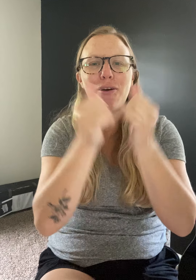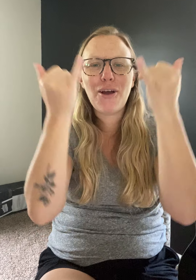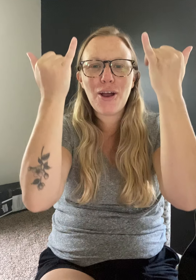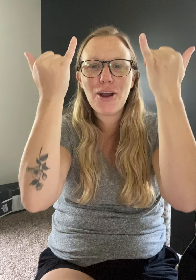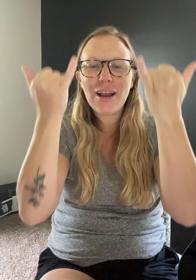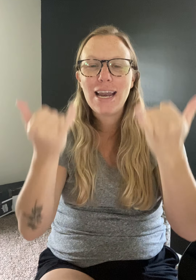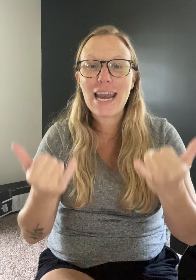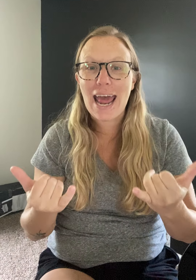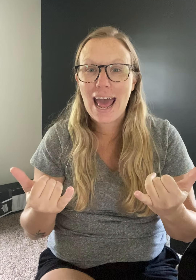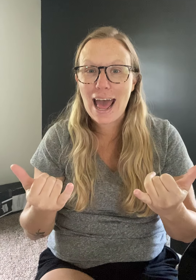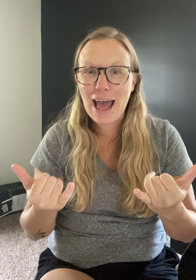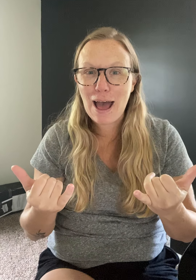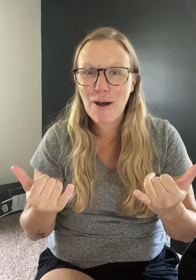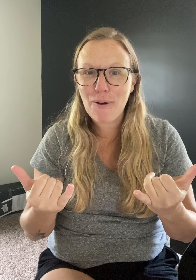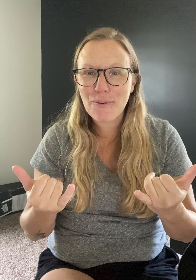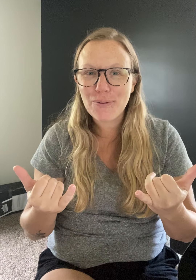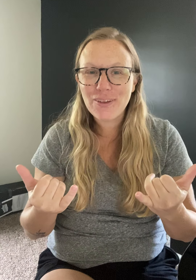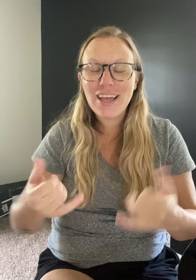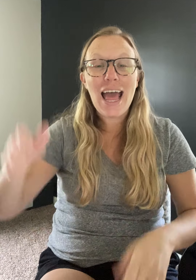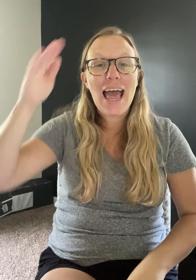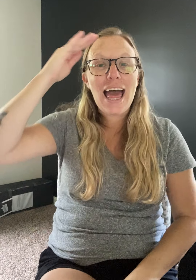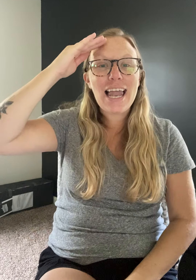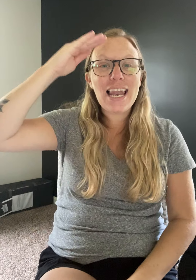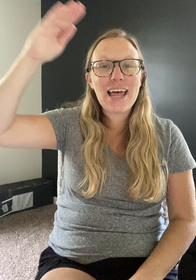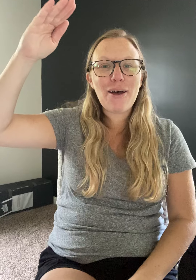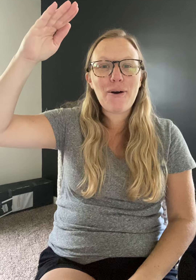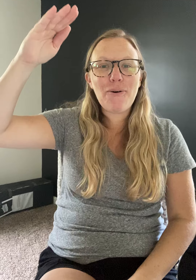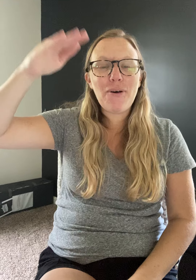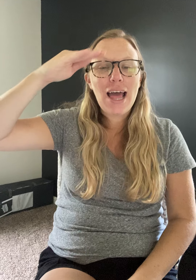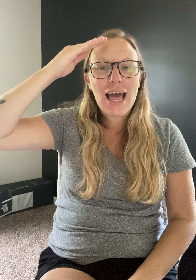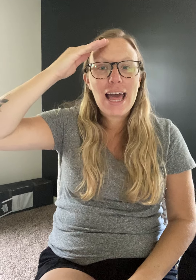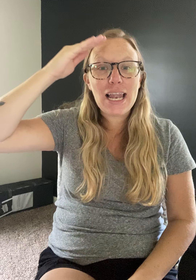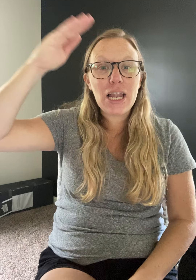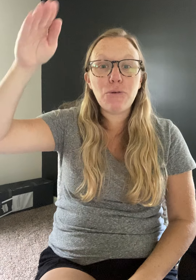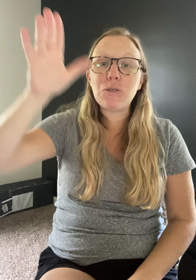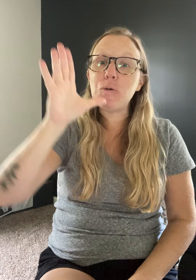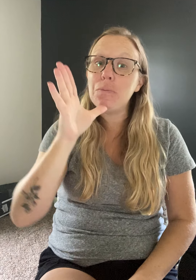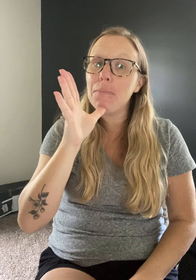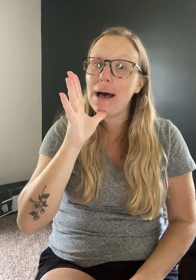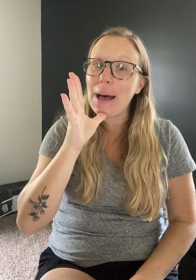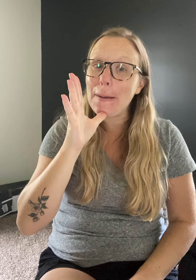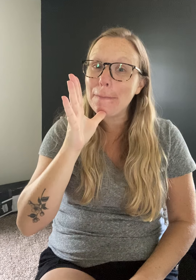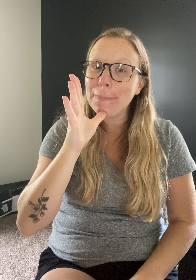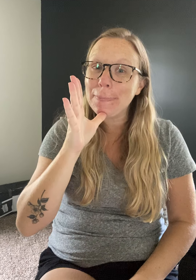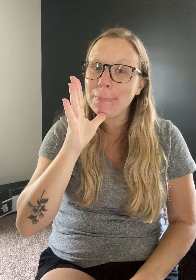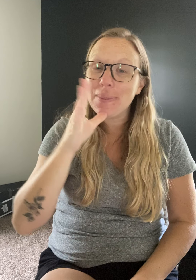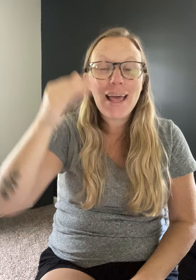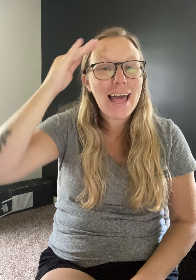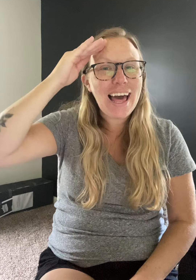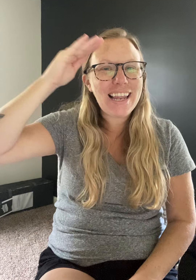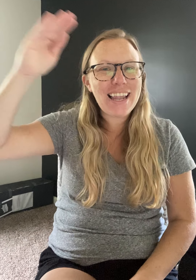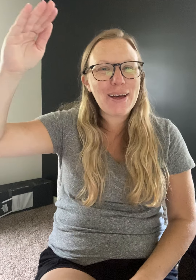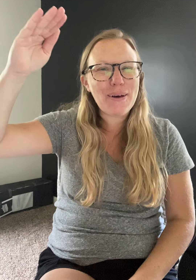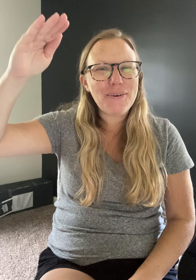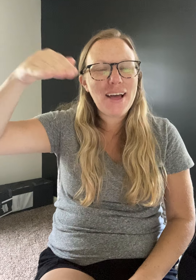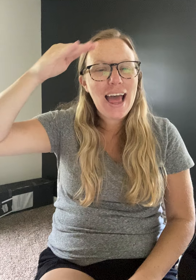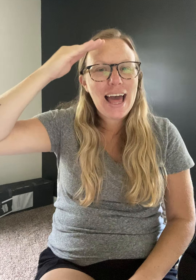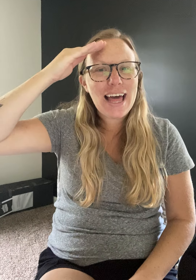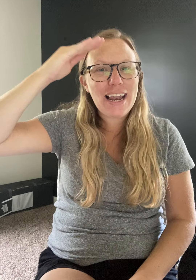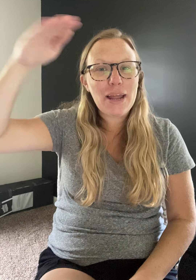together now. Hello, hello to mom. Hello, hello